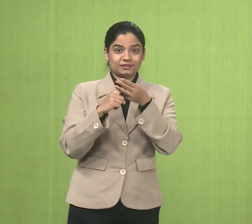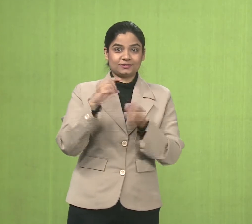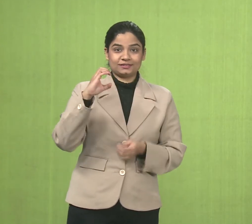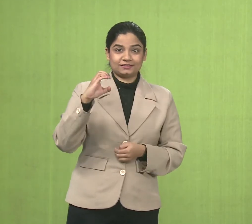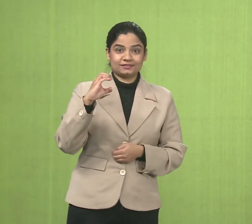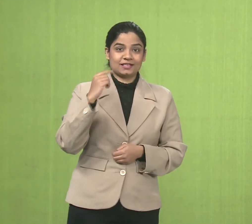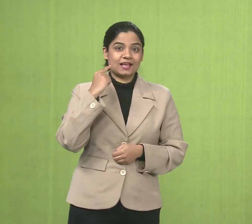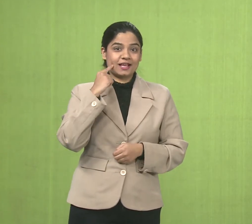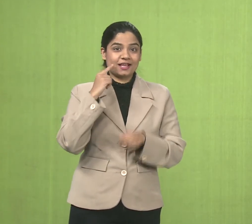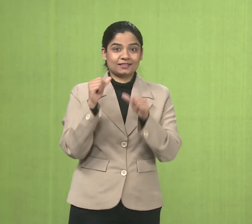Special.